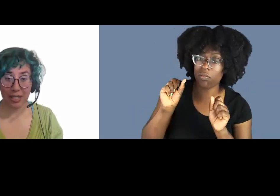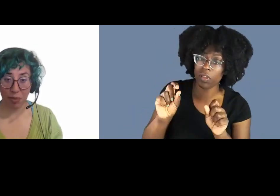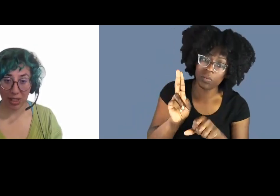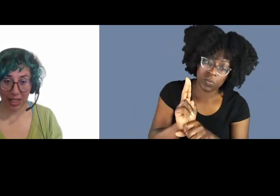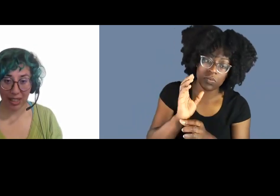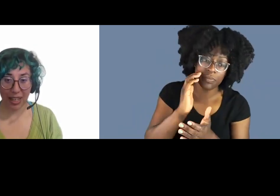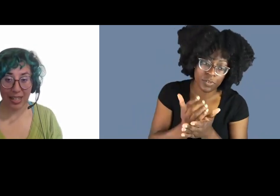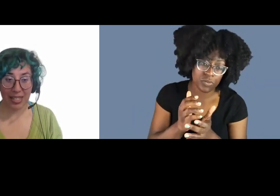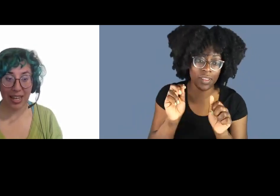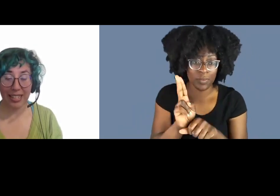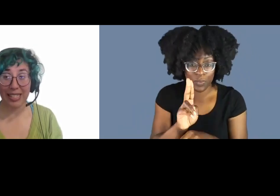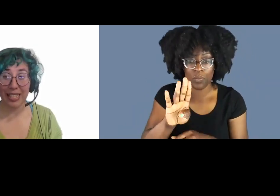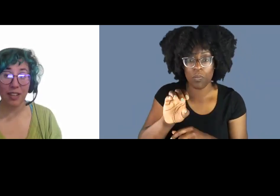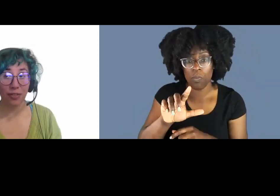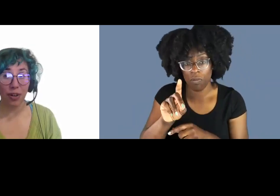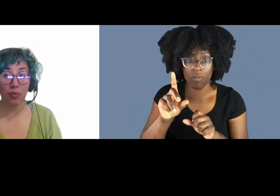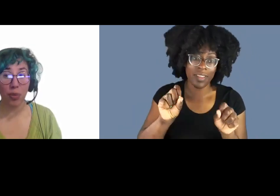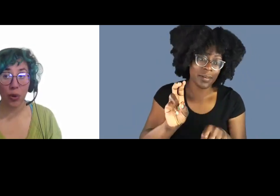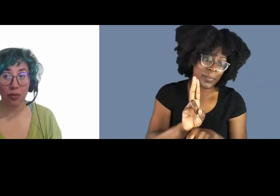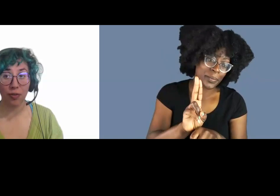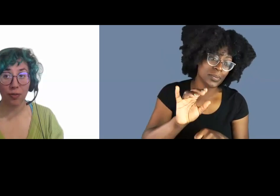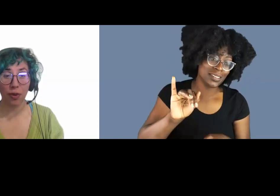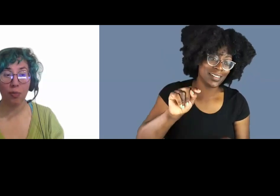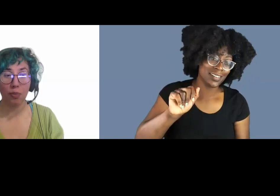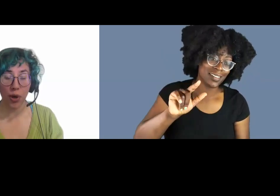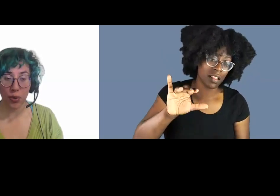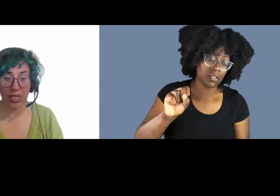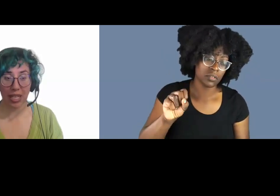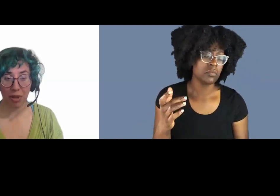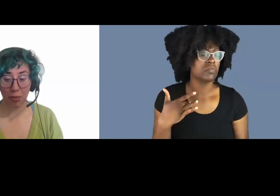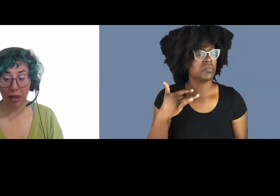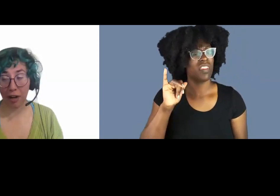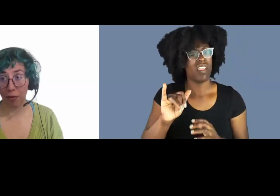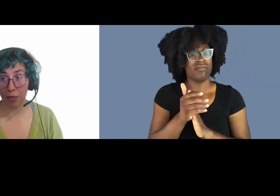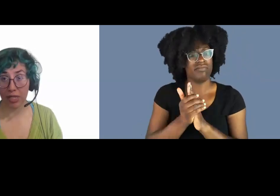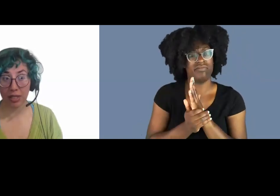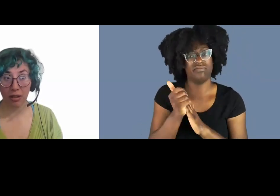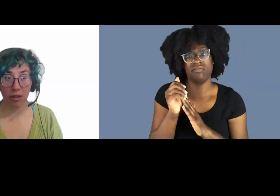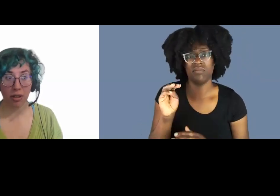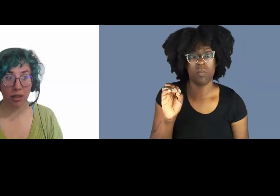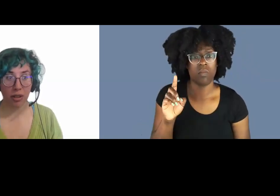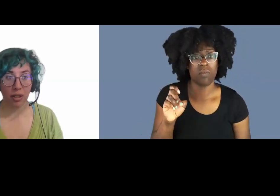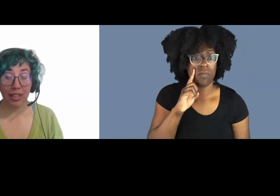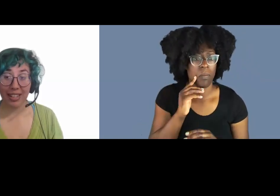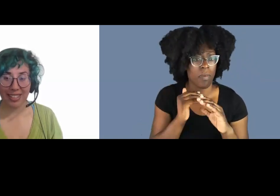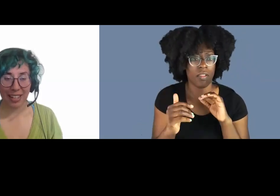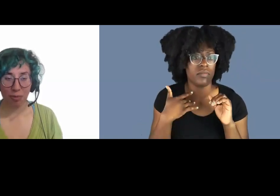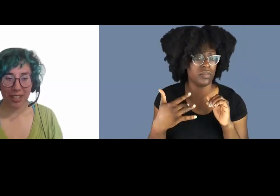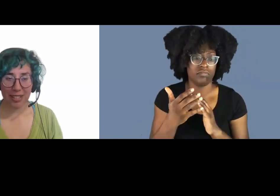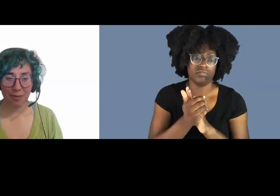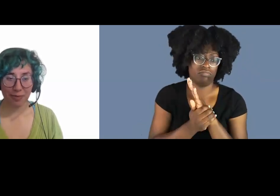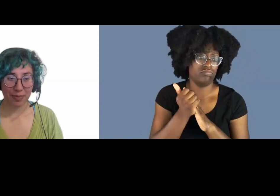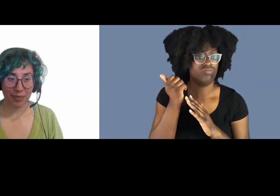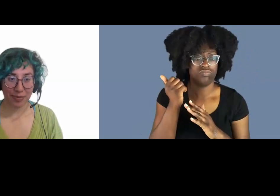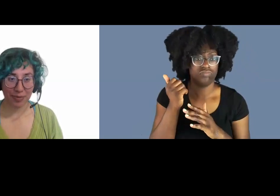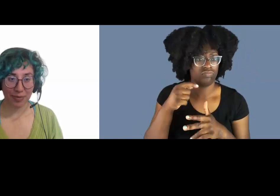for accessibility. It is a default mode for most email platforms. Next slide,